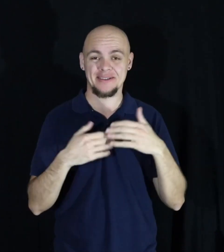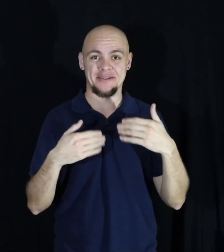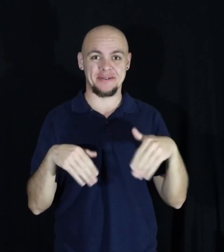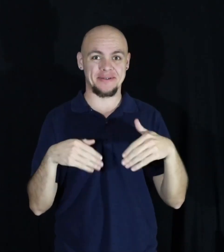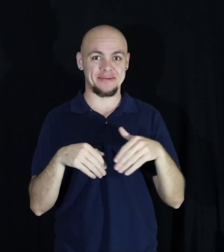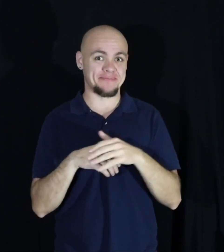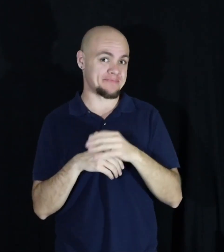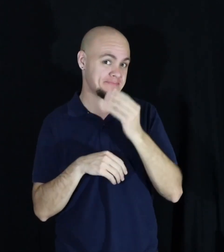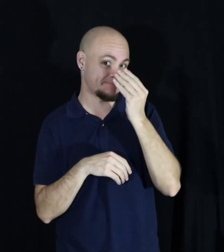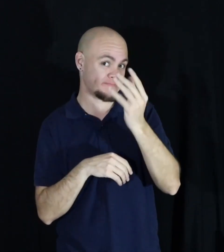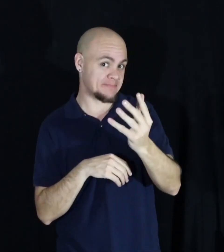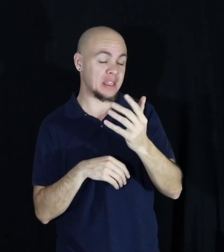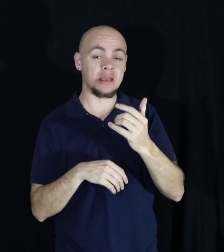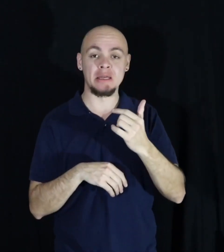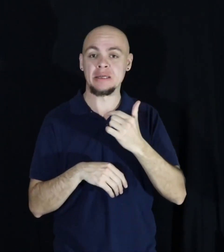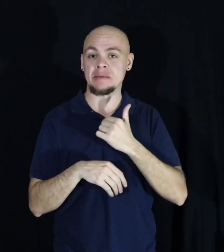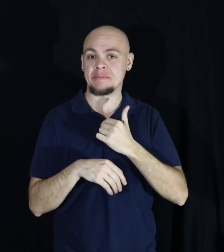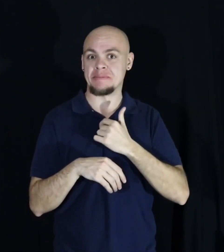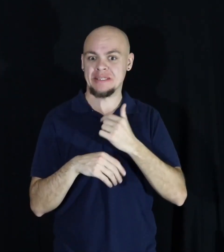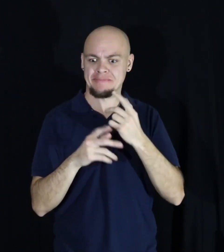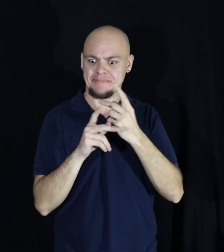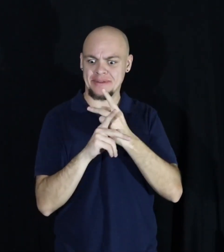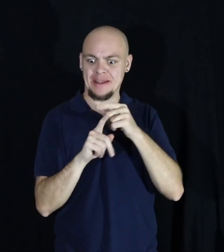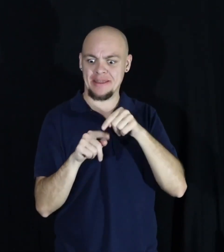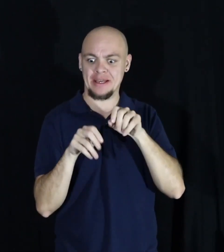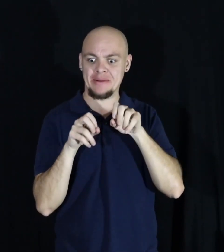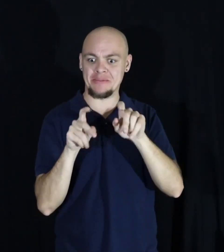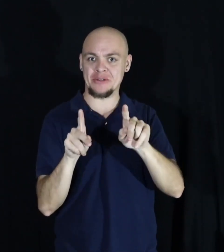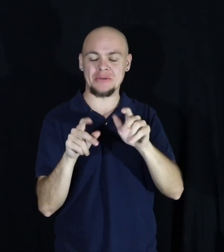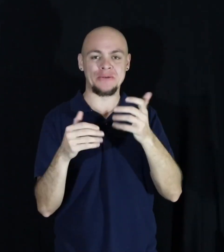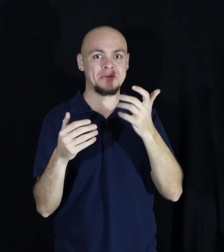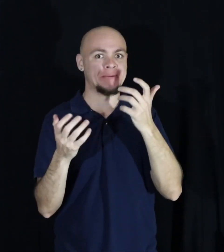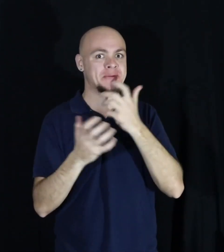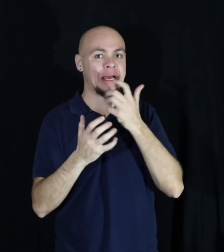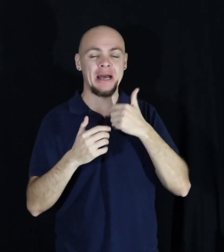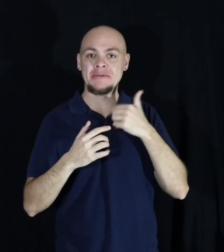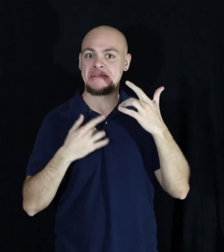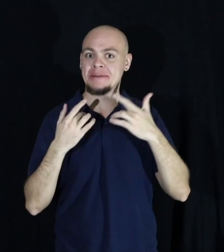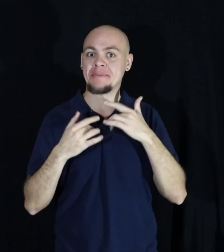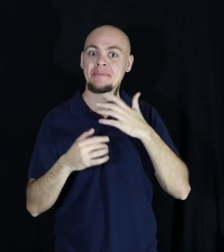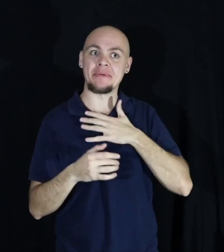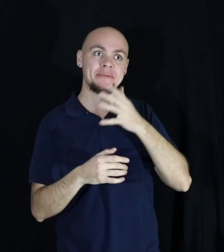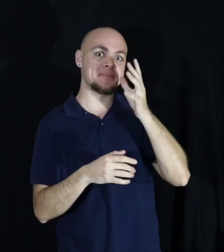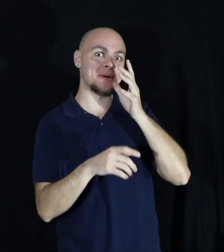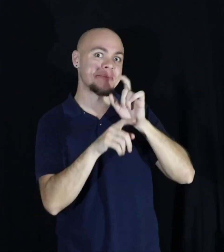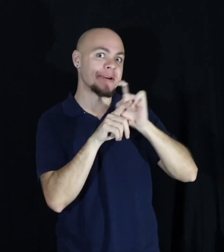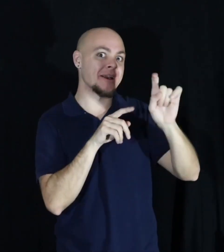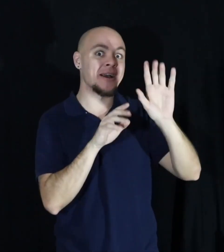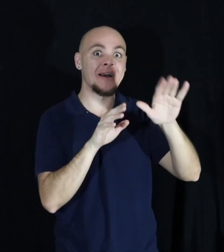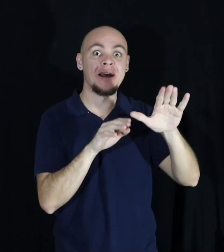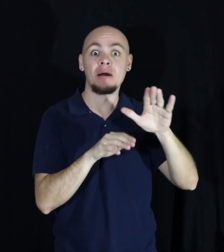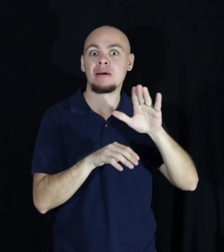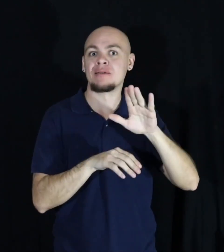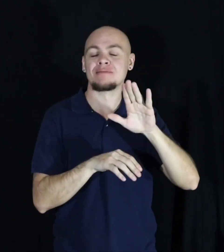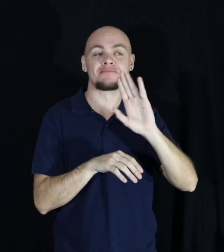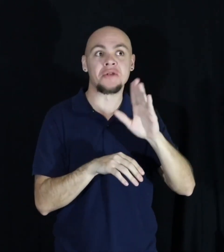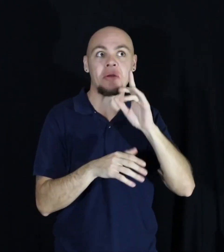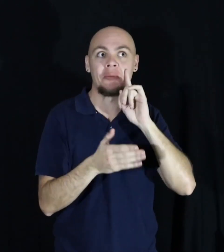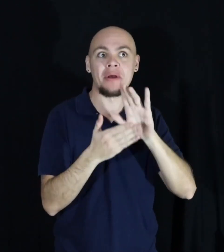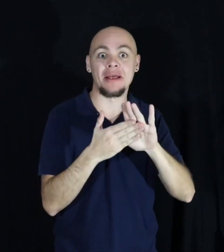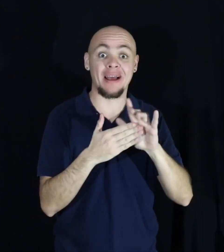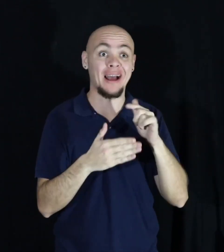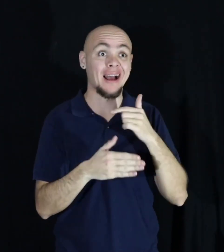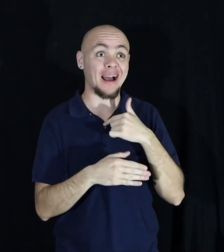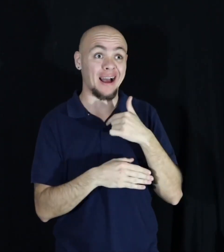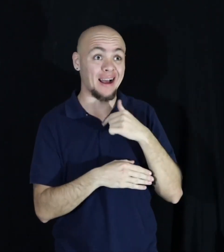I got to tell you, when I found out about this opportunity, I was so incredibly excited. I called up my mom right away. I told her, Mom, you're never going to believe this. I'm